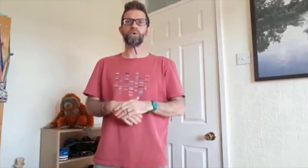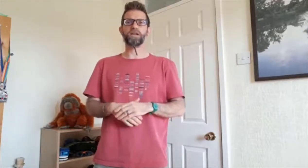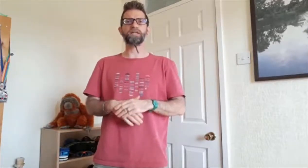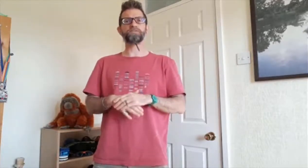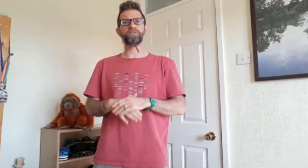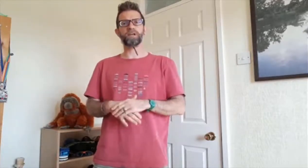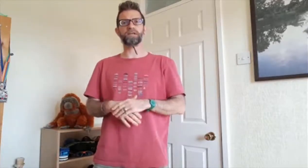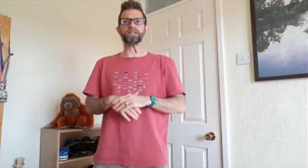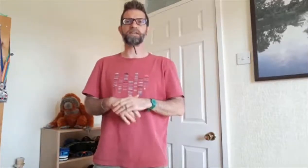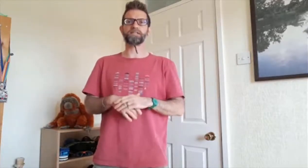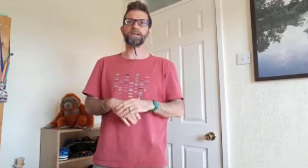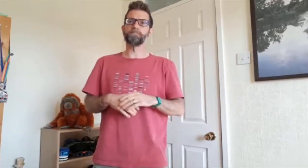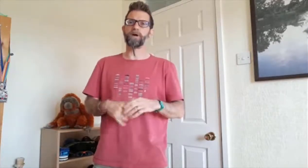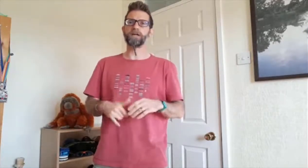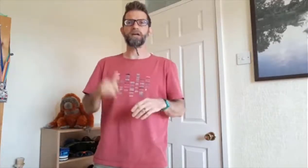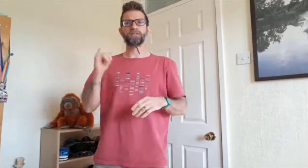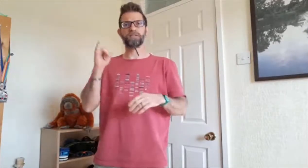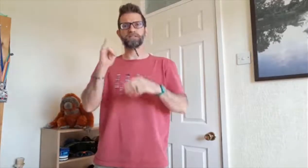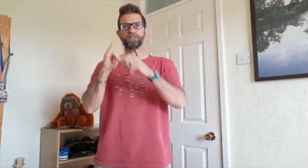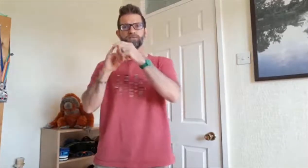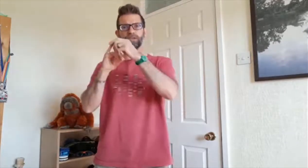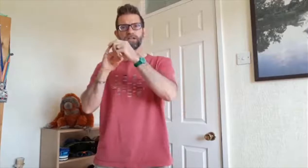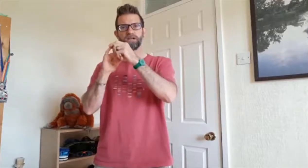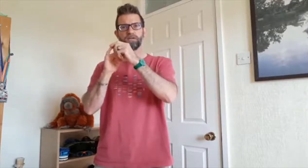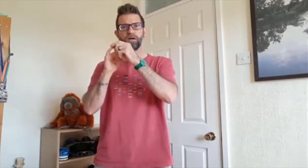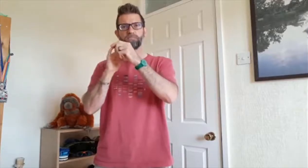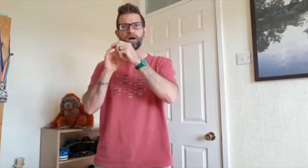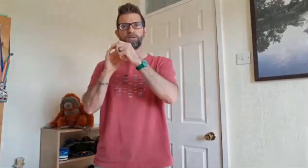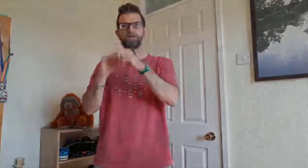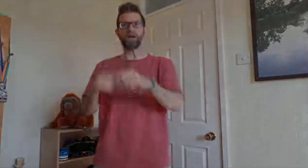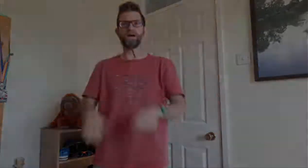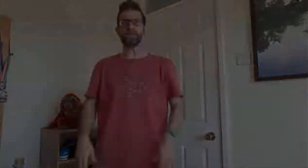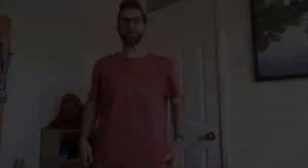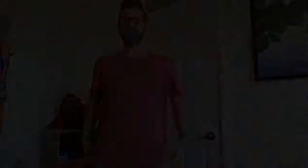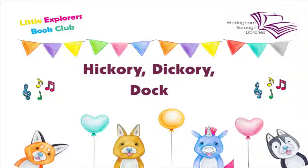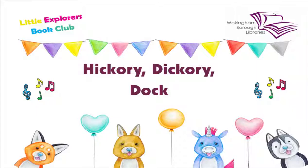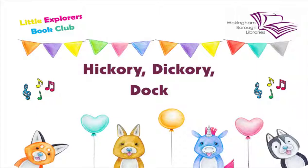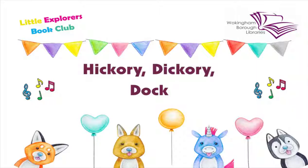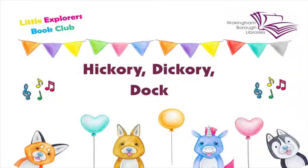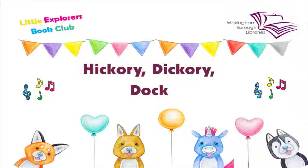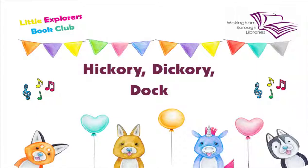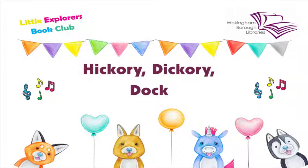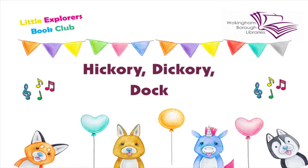Which finger did it bite? This little finger on my right.